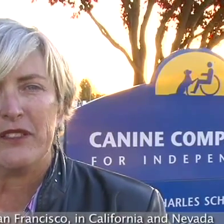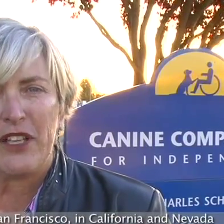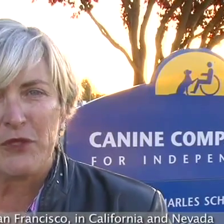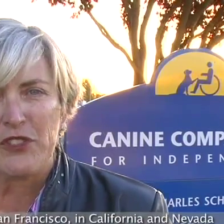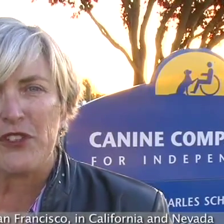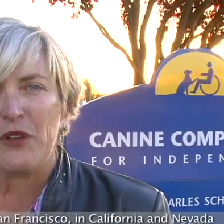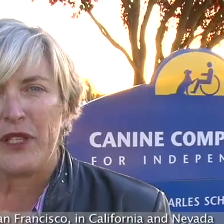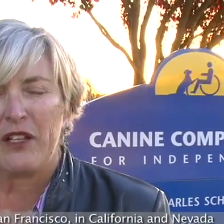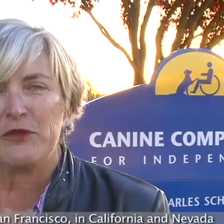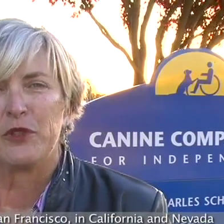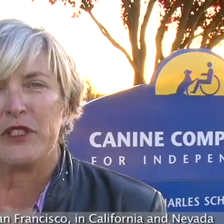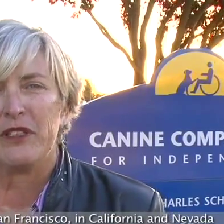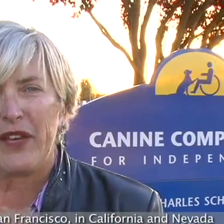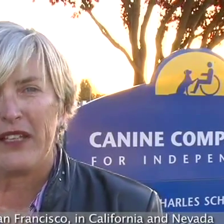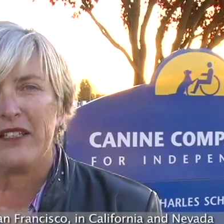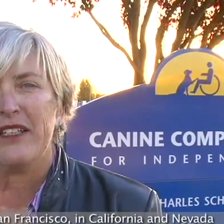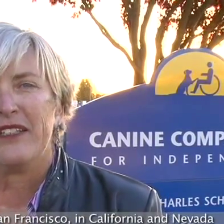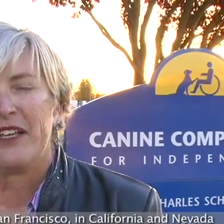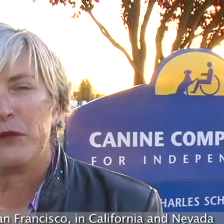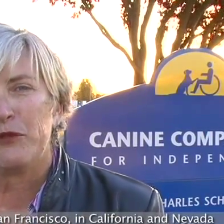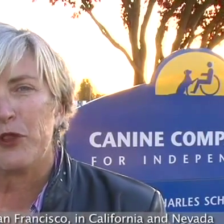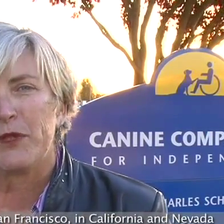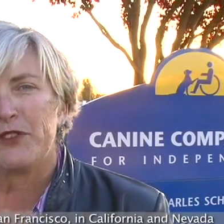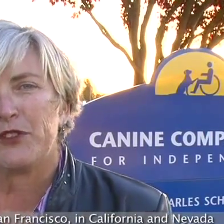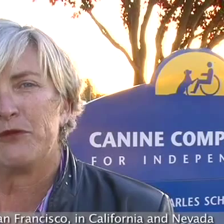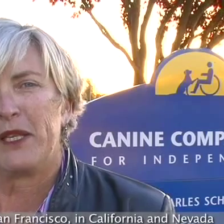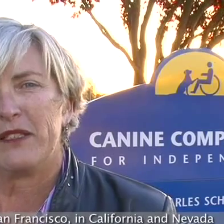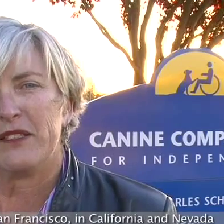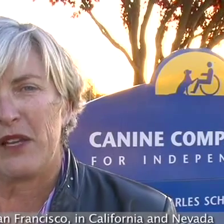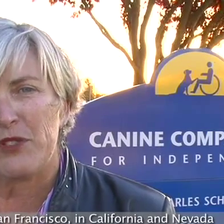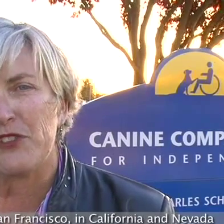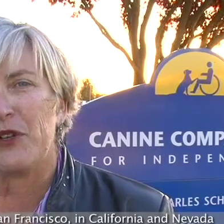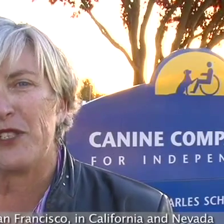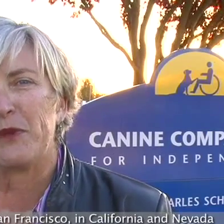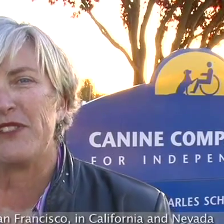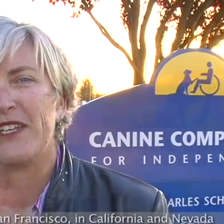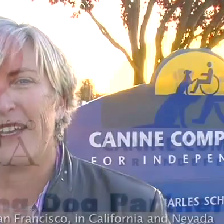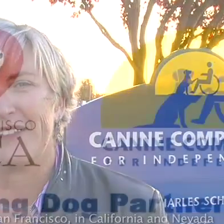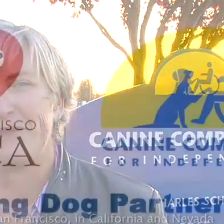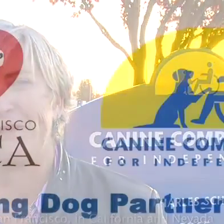San Francisco and California, Nevada that have been formerly served by the San Francisco SPCA.